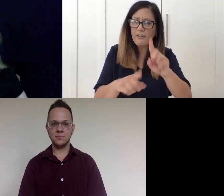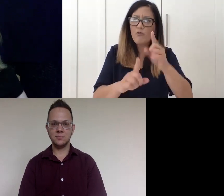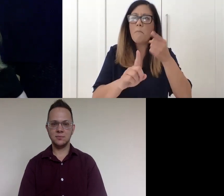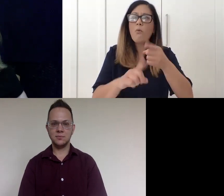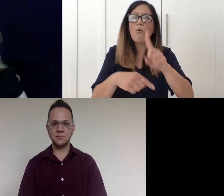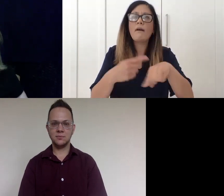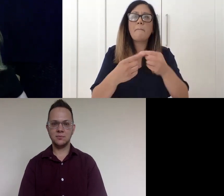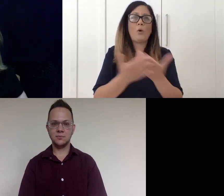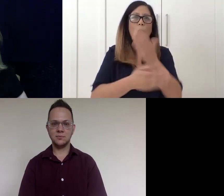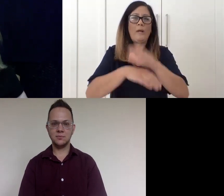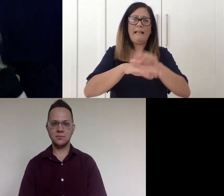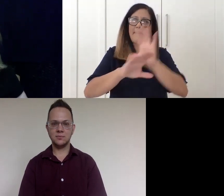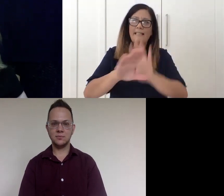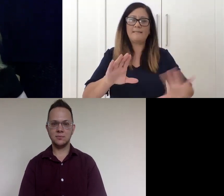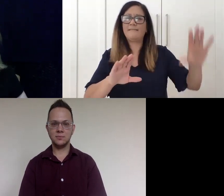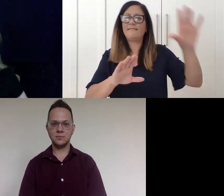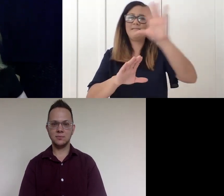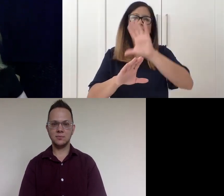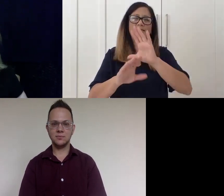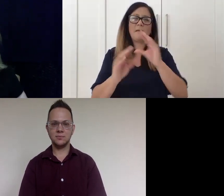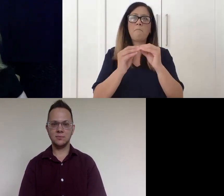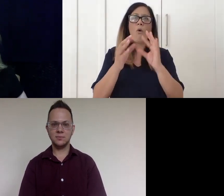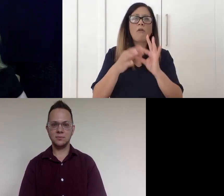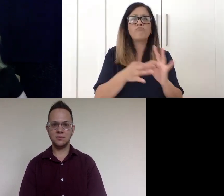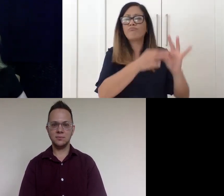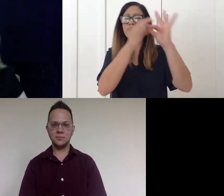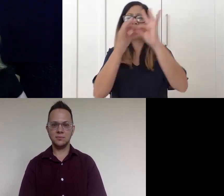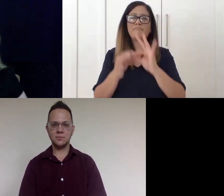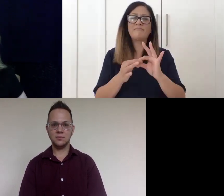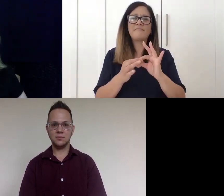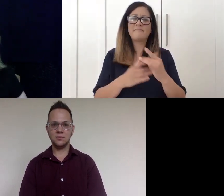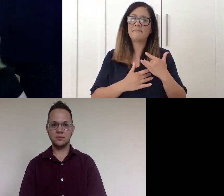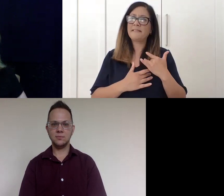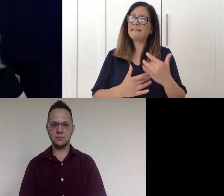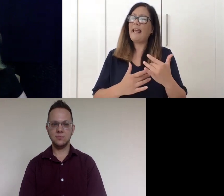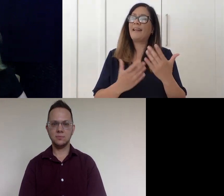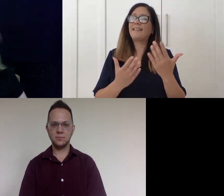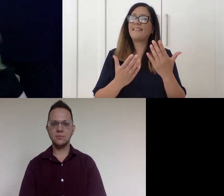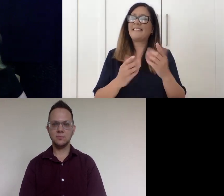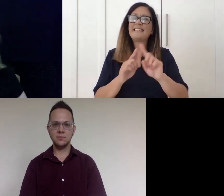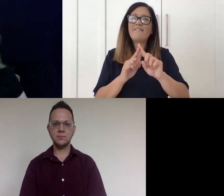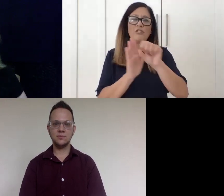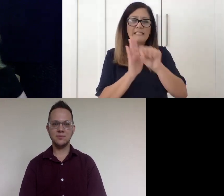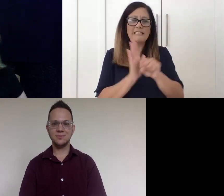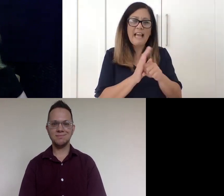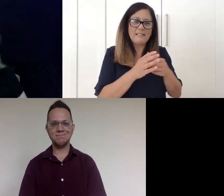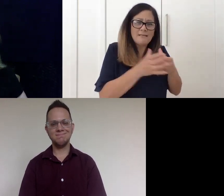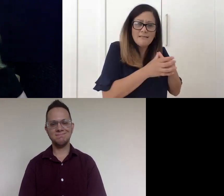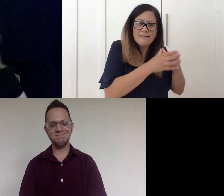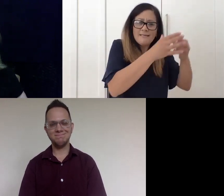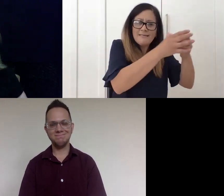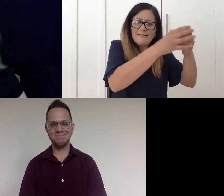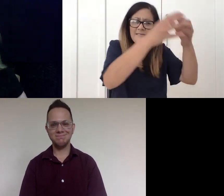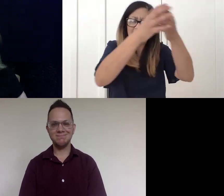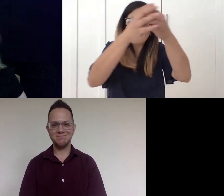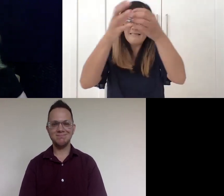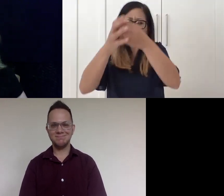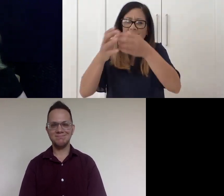But I do agree with you about having a New England-wide program, because right now, each